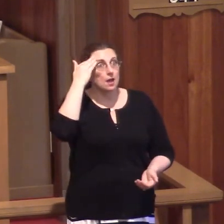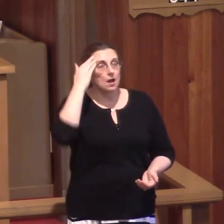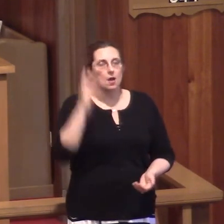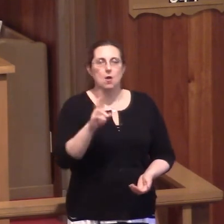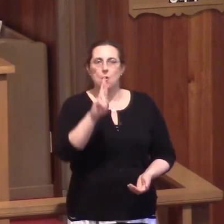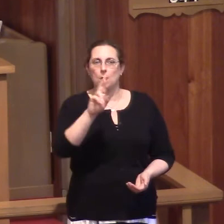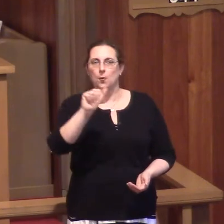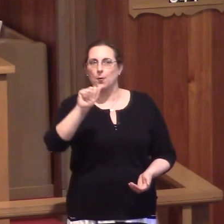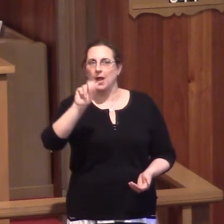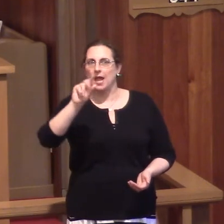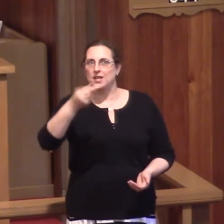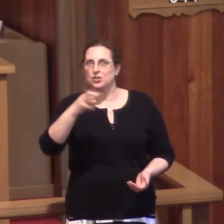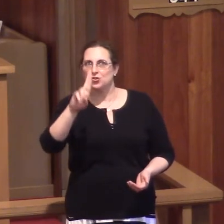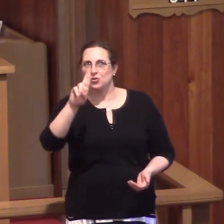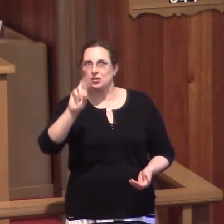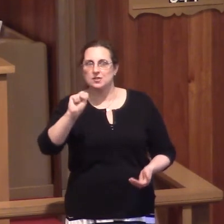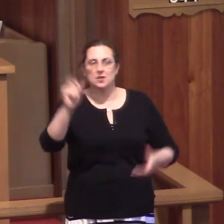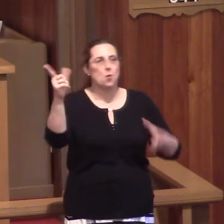won.